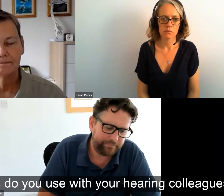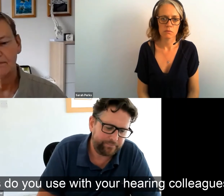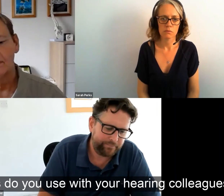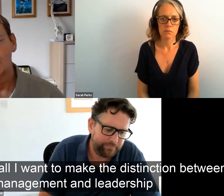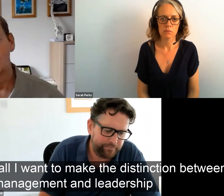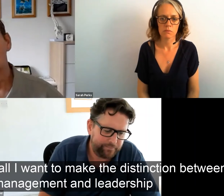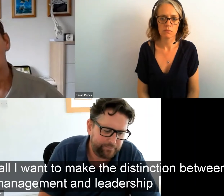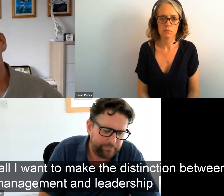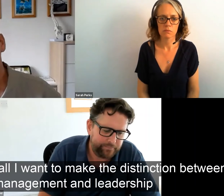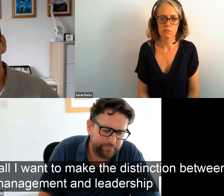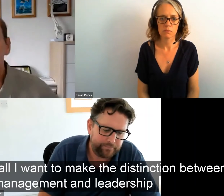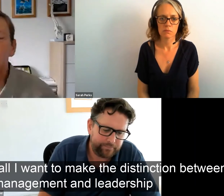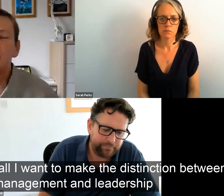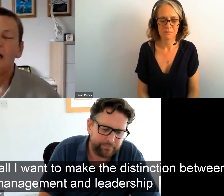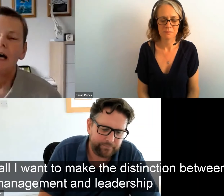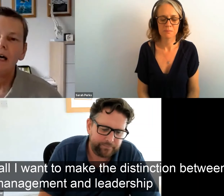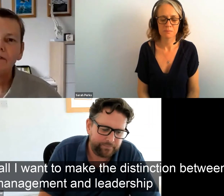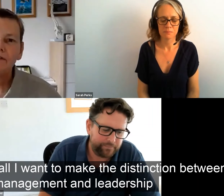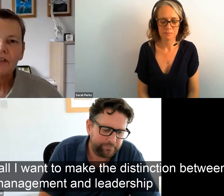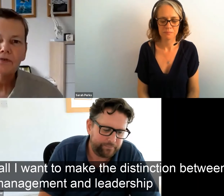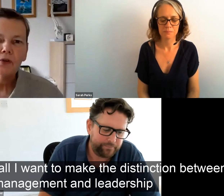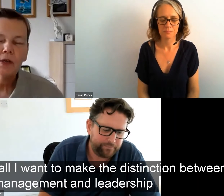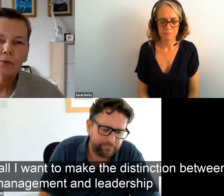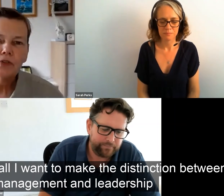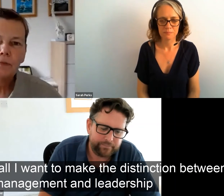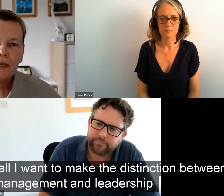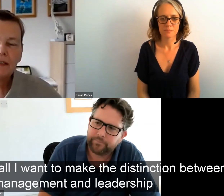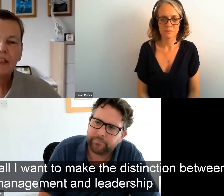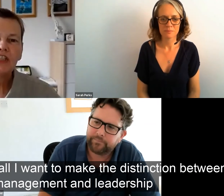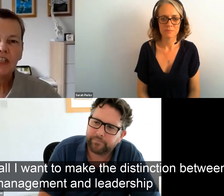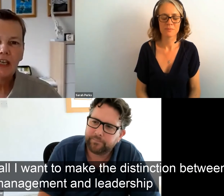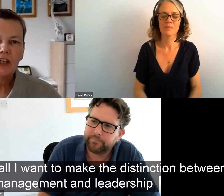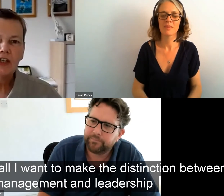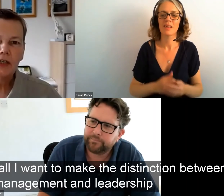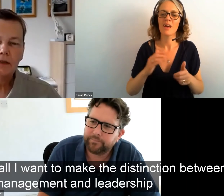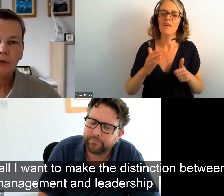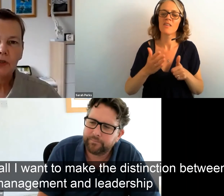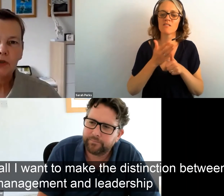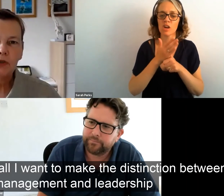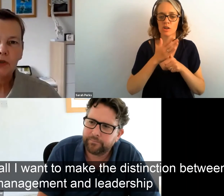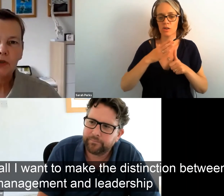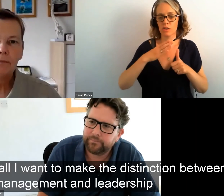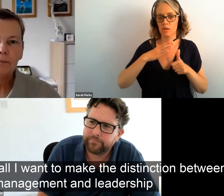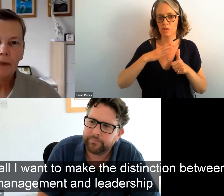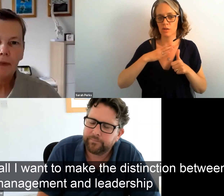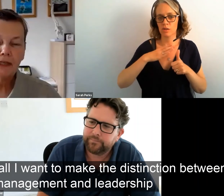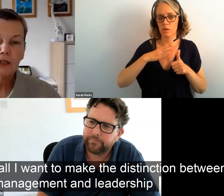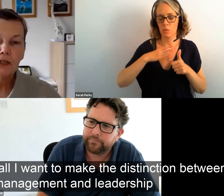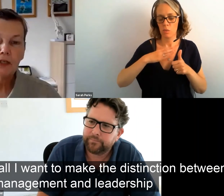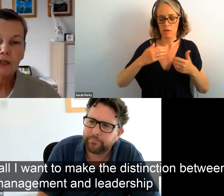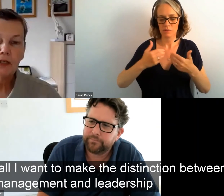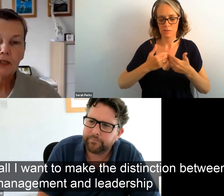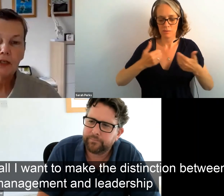colleagues? Sure. First of all, I want to make the distinction between management and